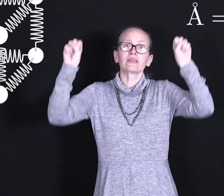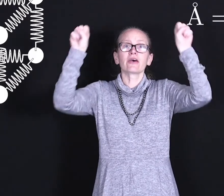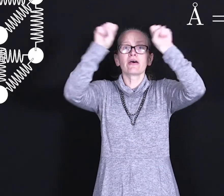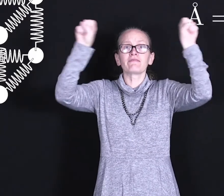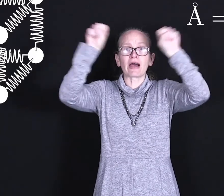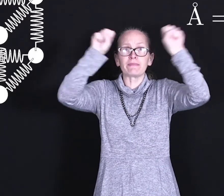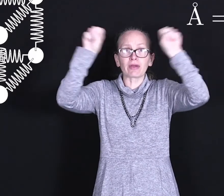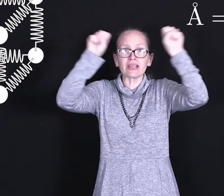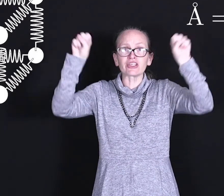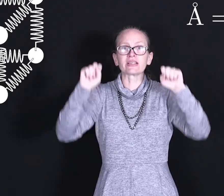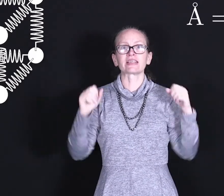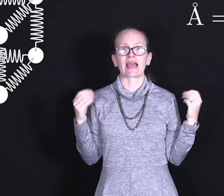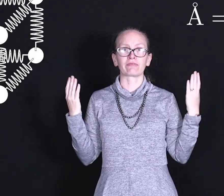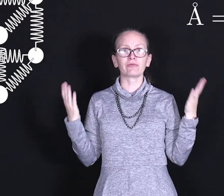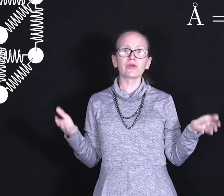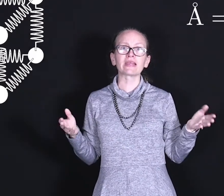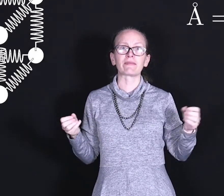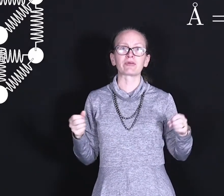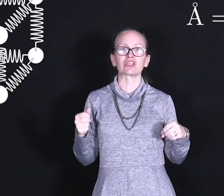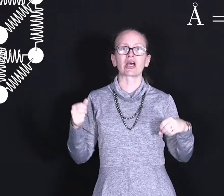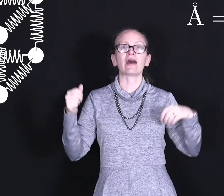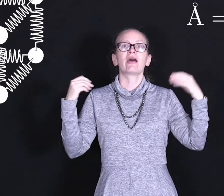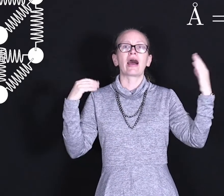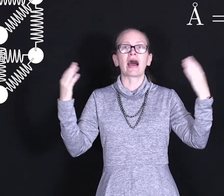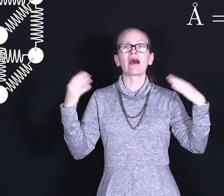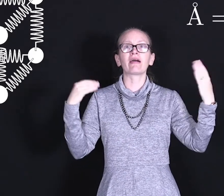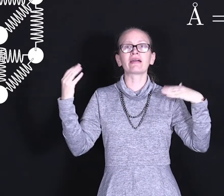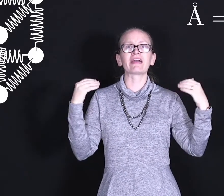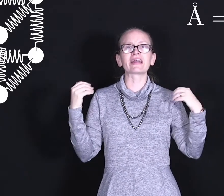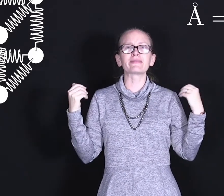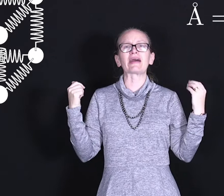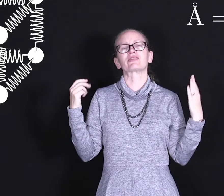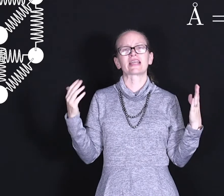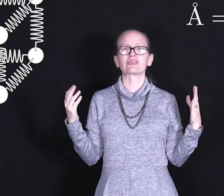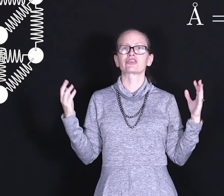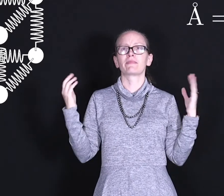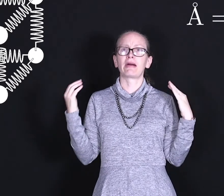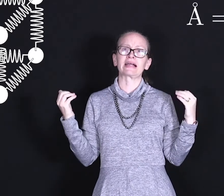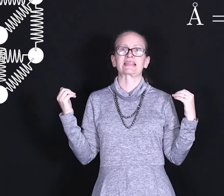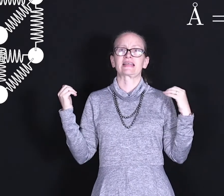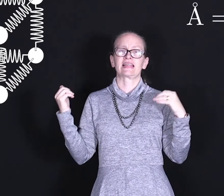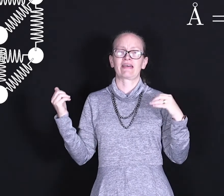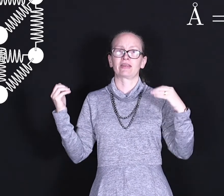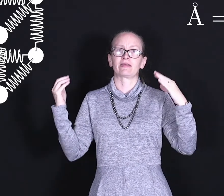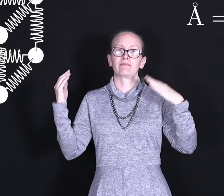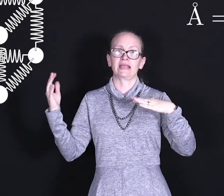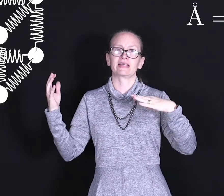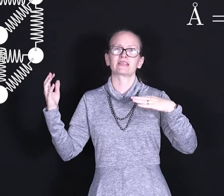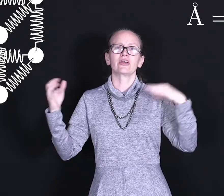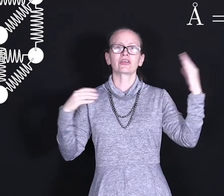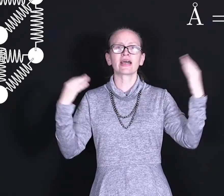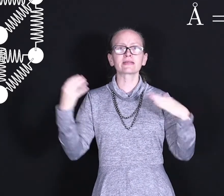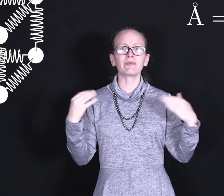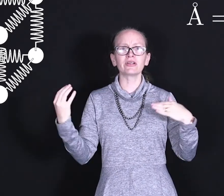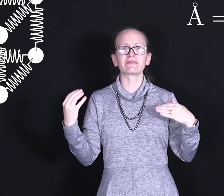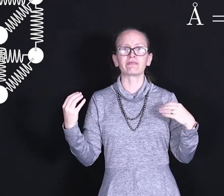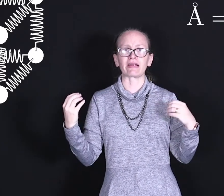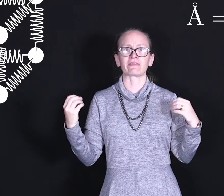The vibrations at room temperature are around about 10 to the minus 11 meters. So as a point of